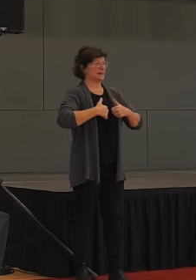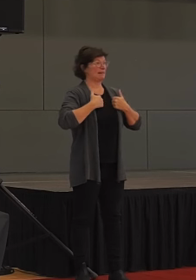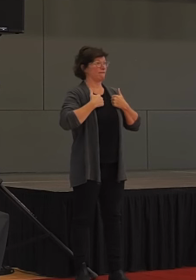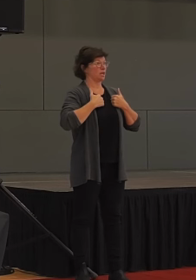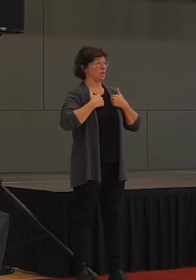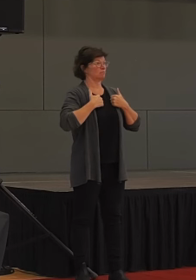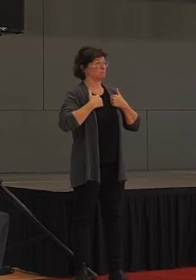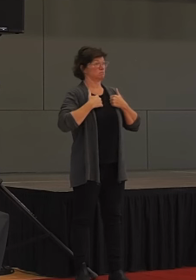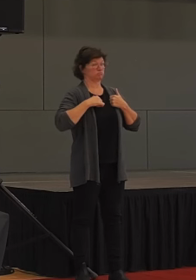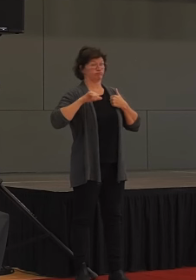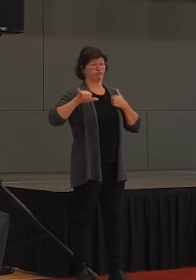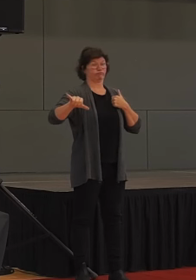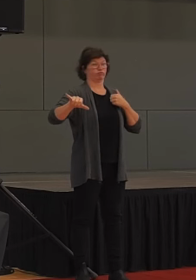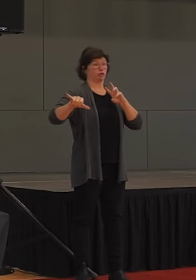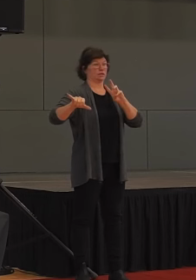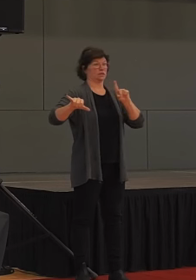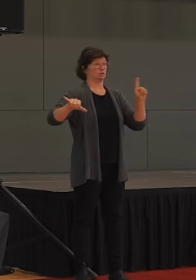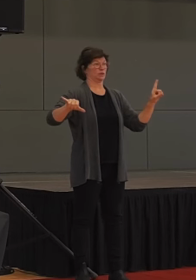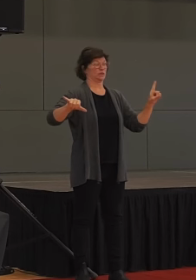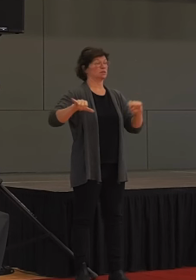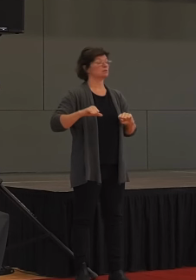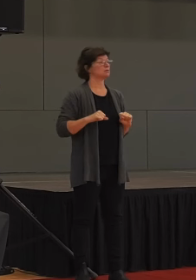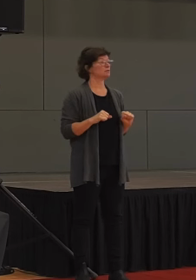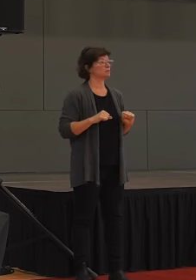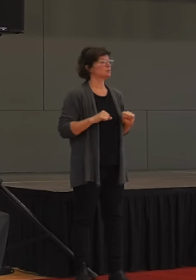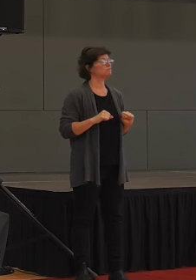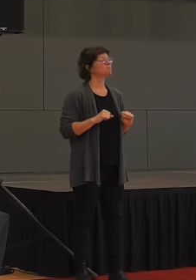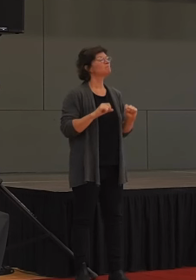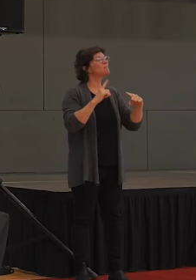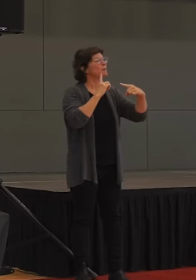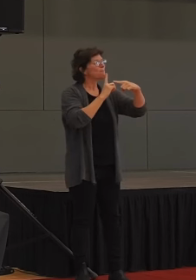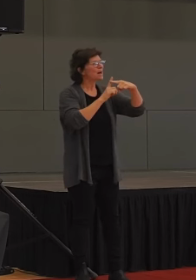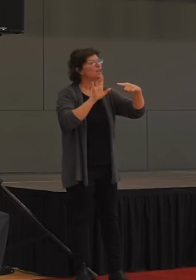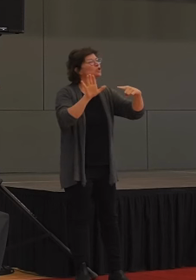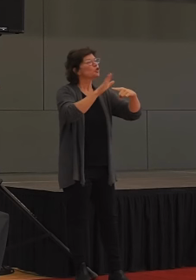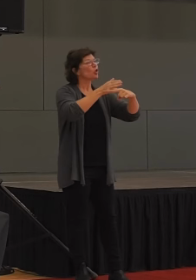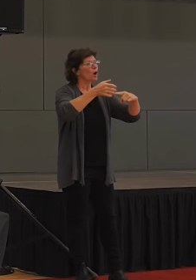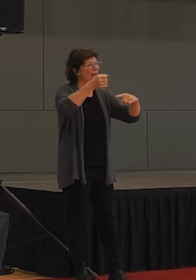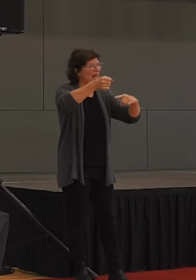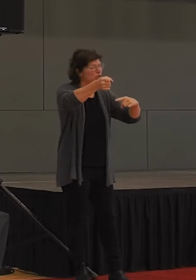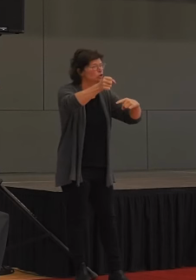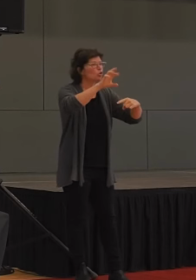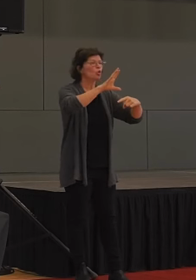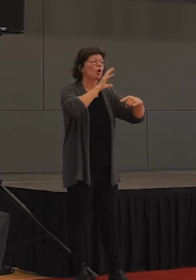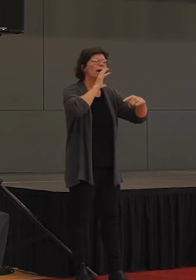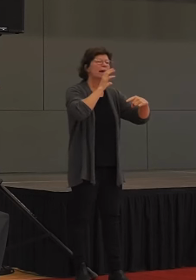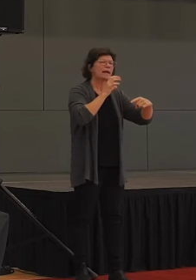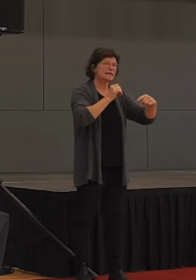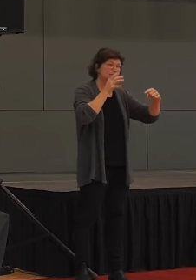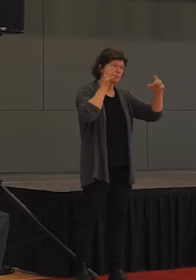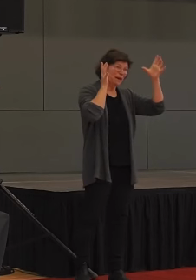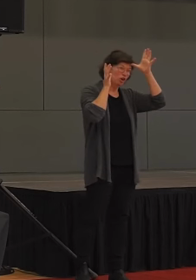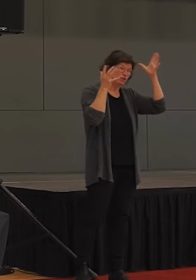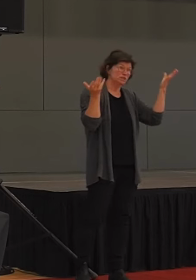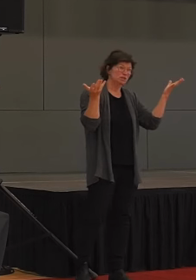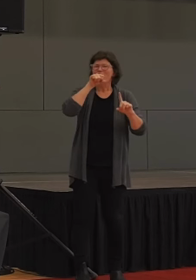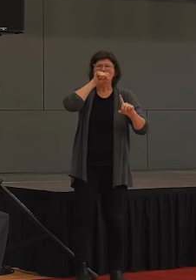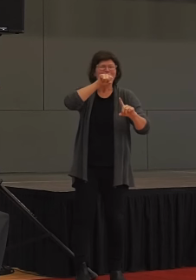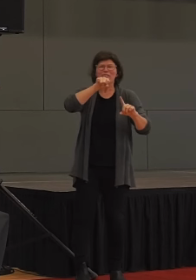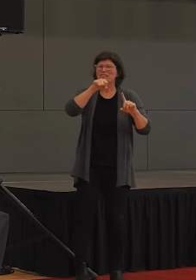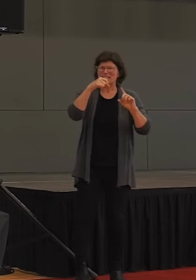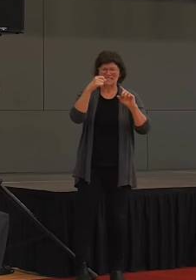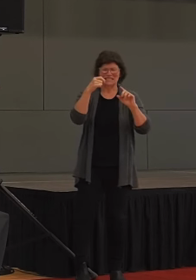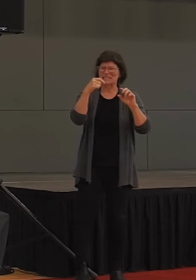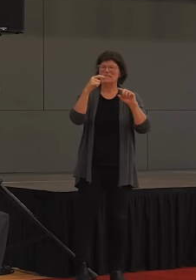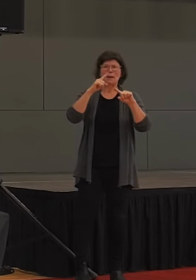I also recommend filling these out with your elders or your aging parents. Now, a couple caveats,